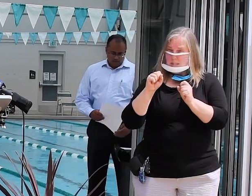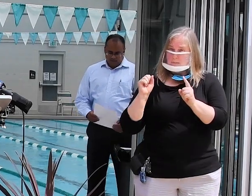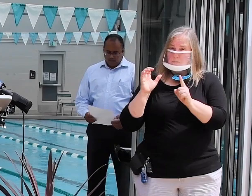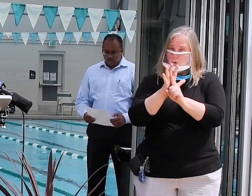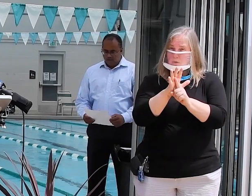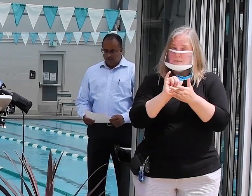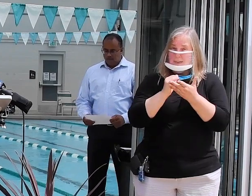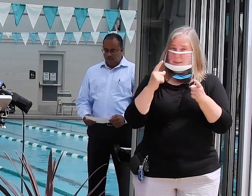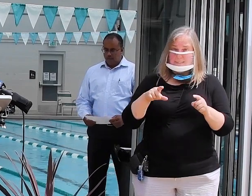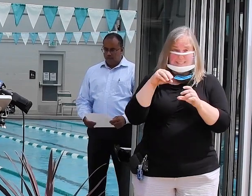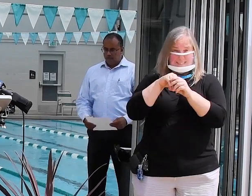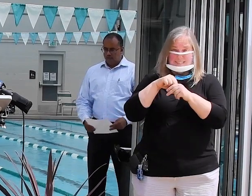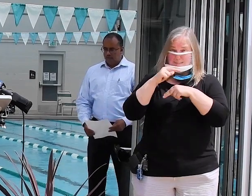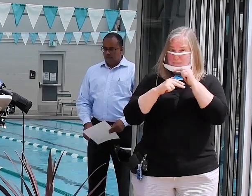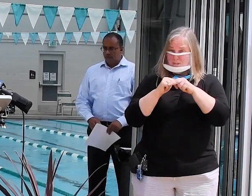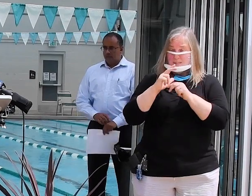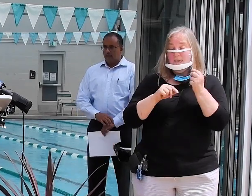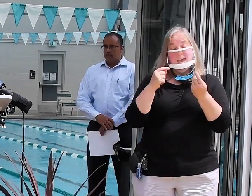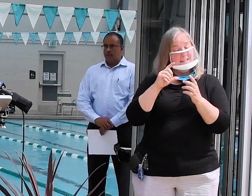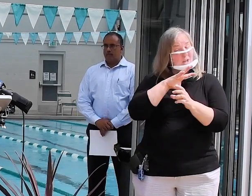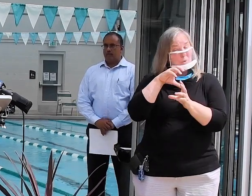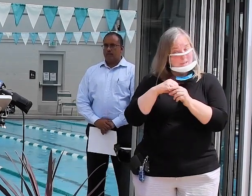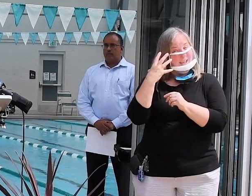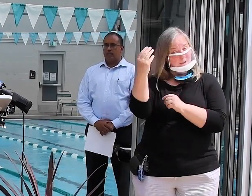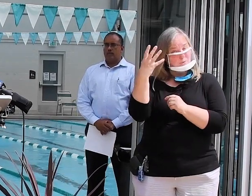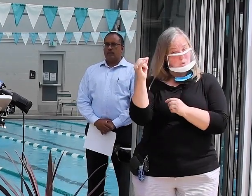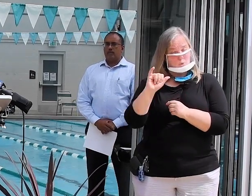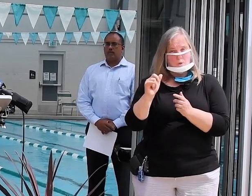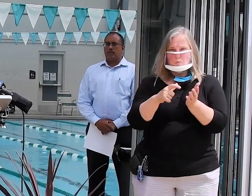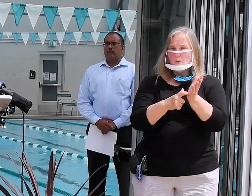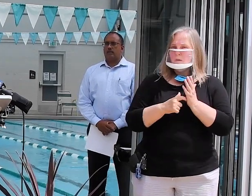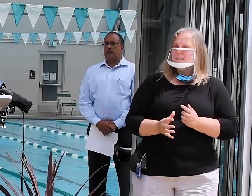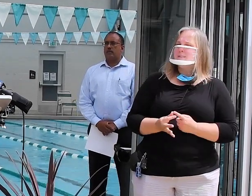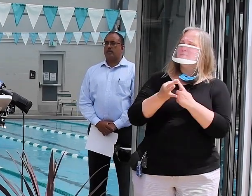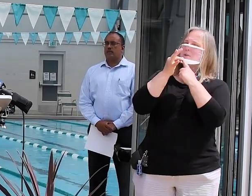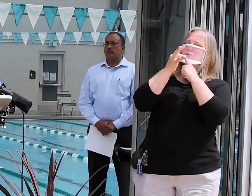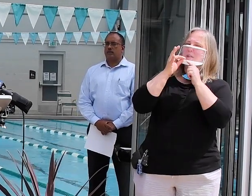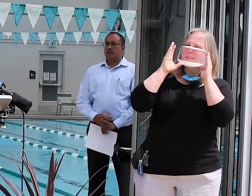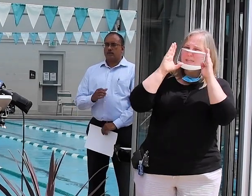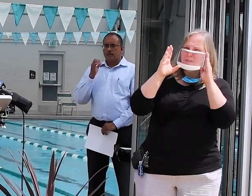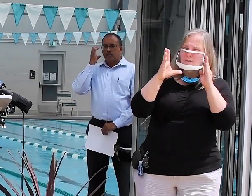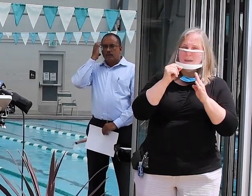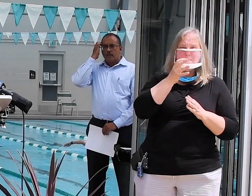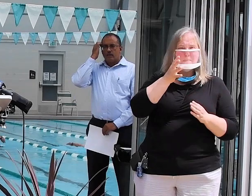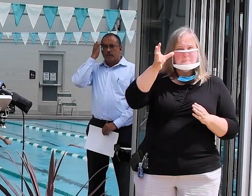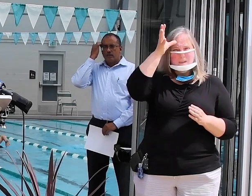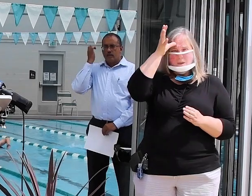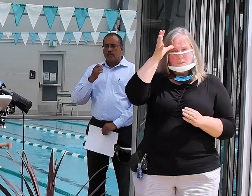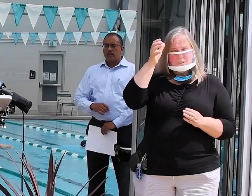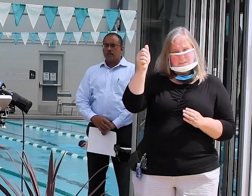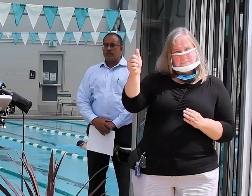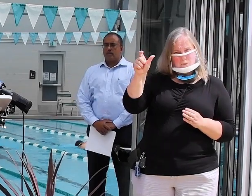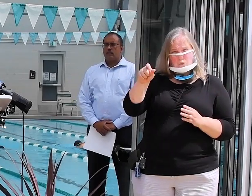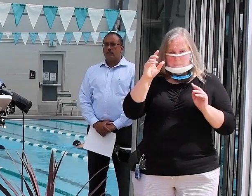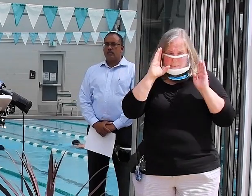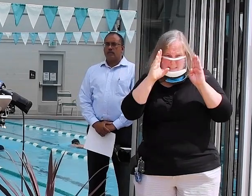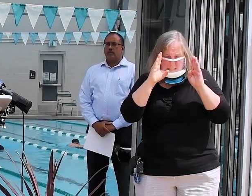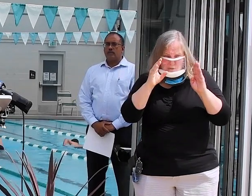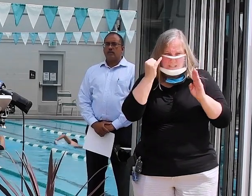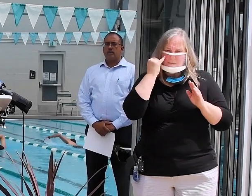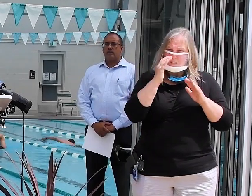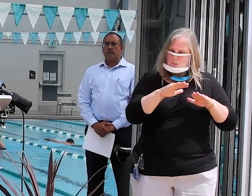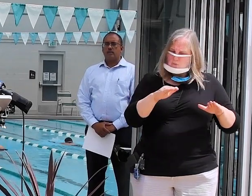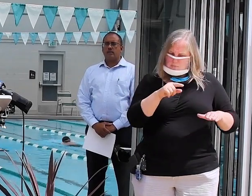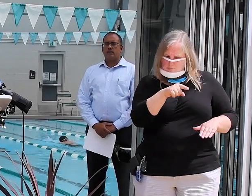take place indoors and even outdoors require special attention, and parents should pay attention if their children are